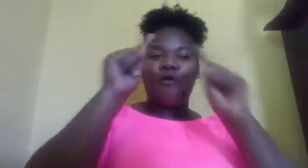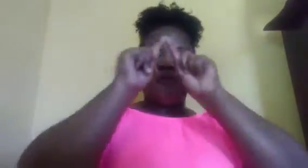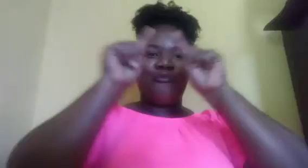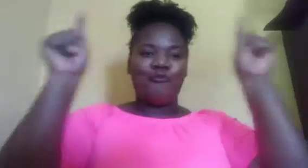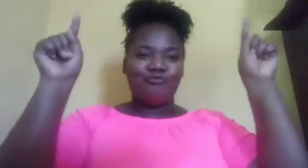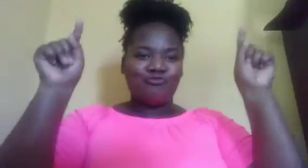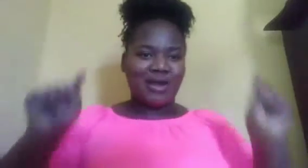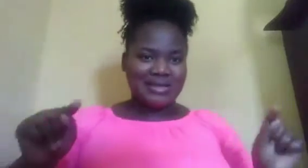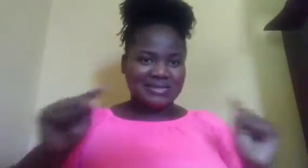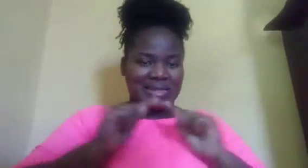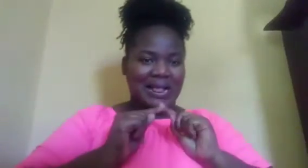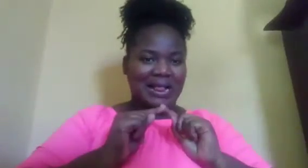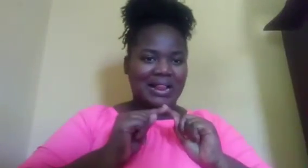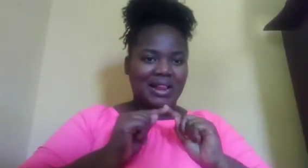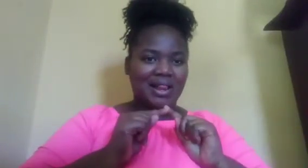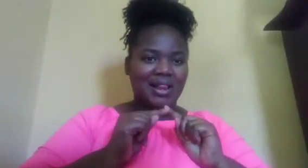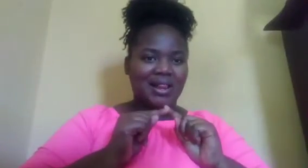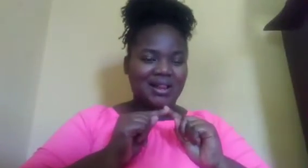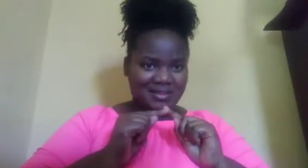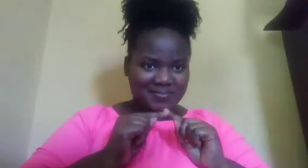Why? Because that is a rectangle.